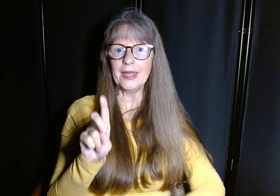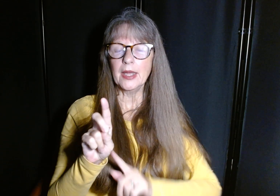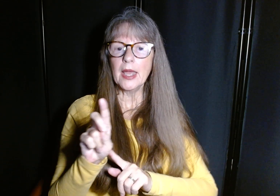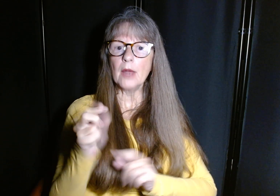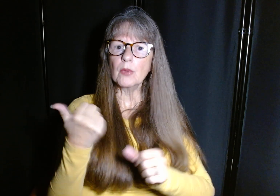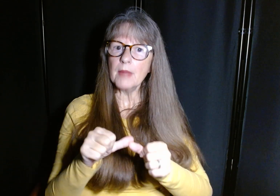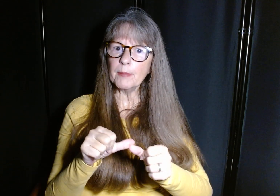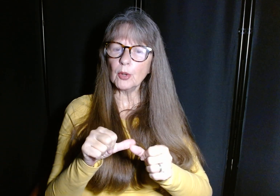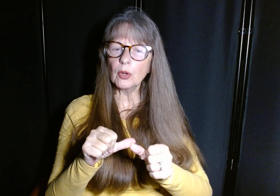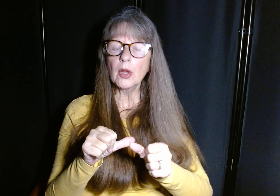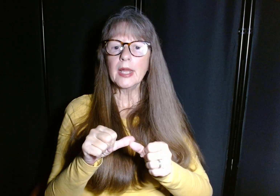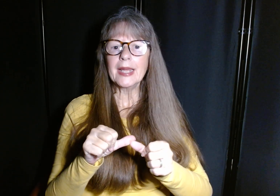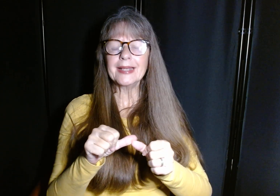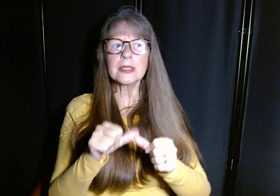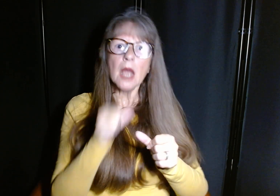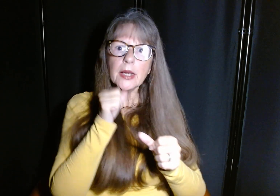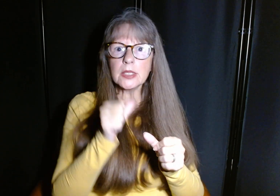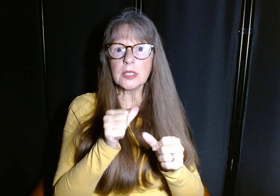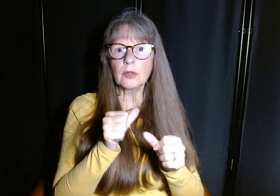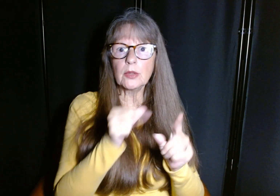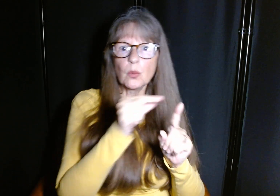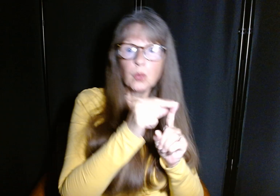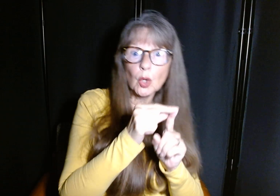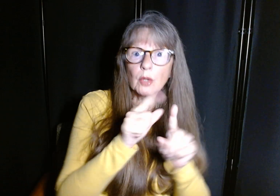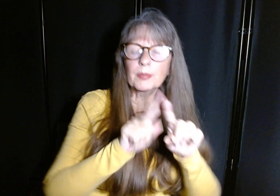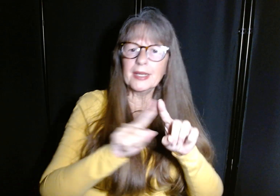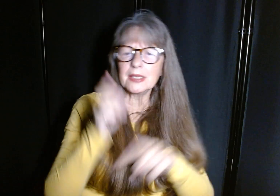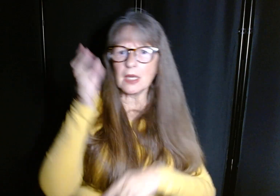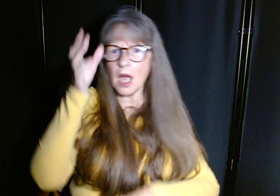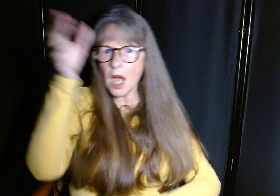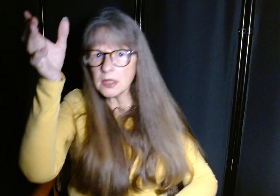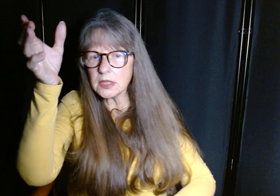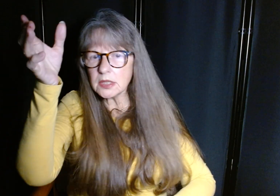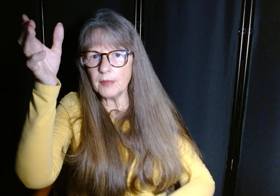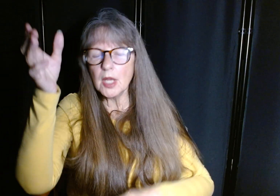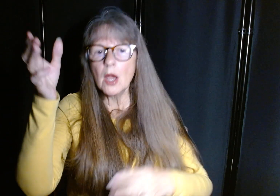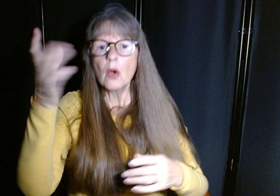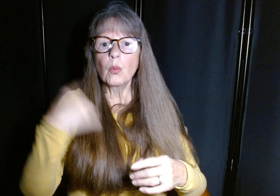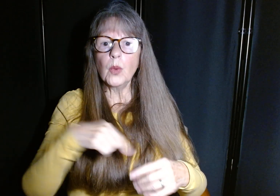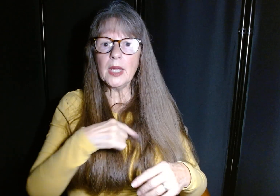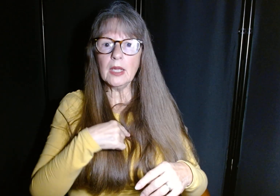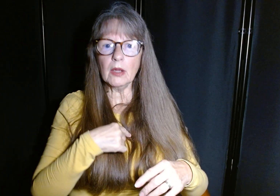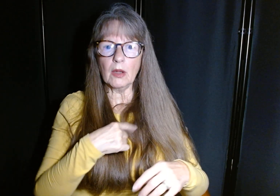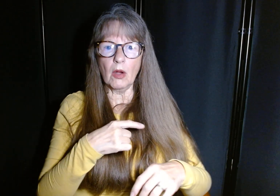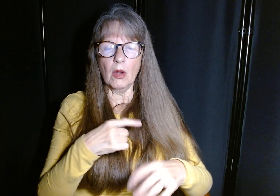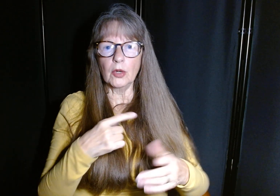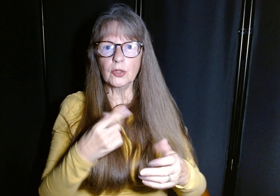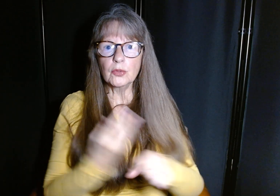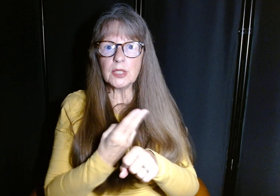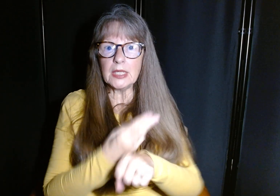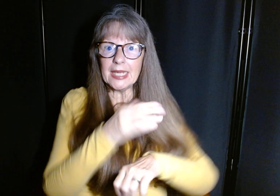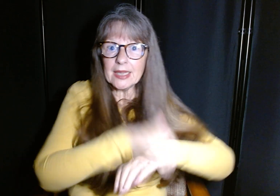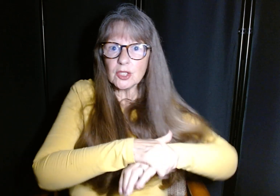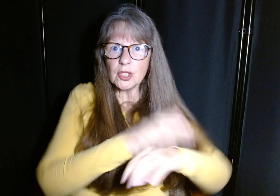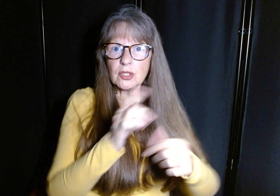And remember, it's not necessarily the word, but it's the concept. We are using English as our